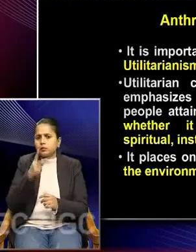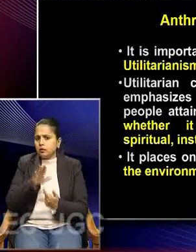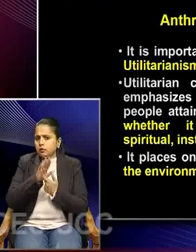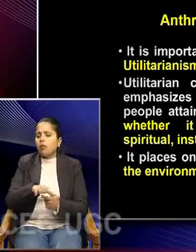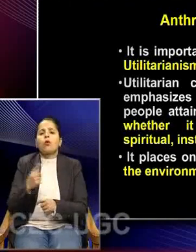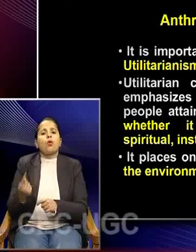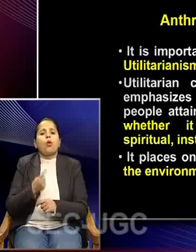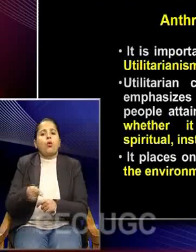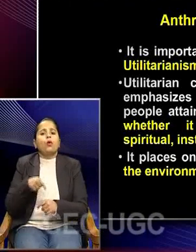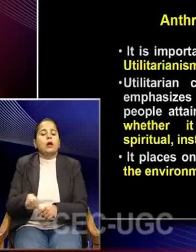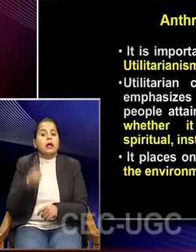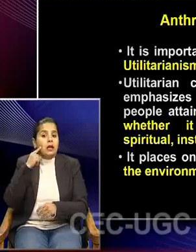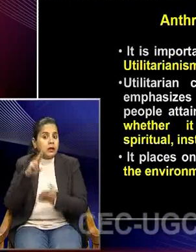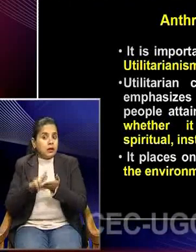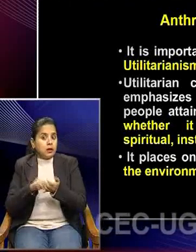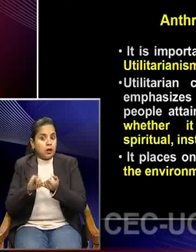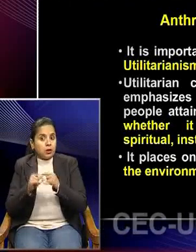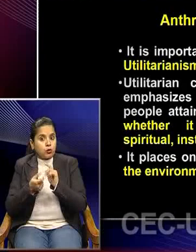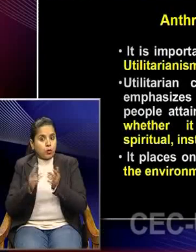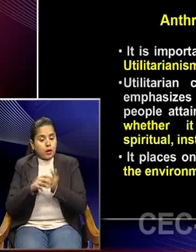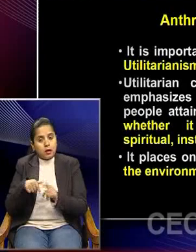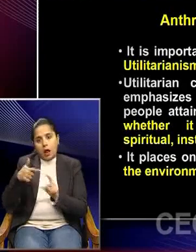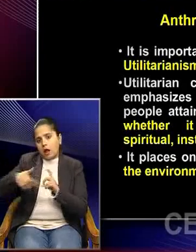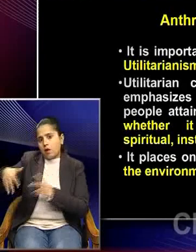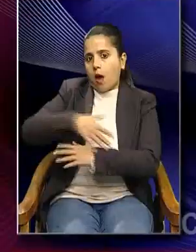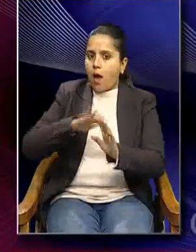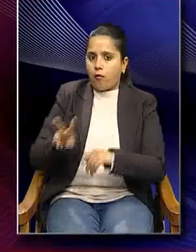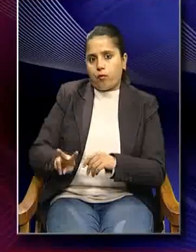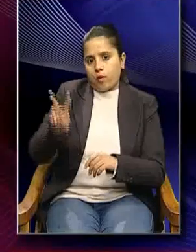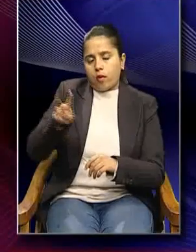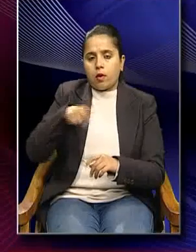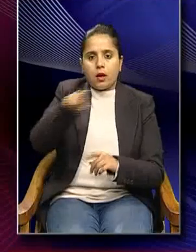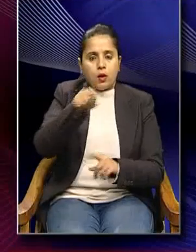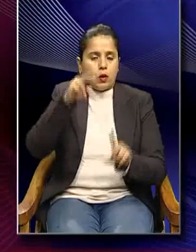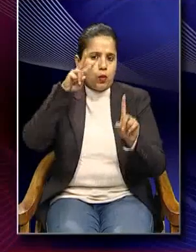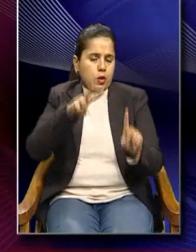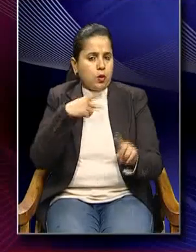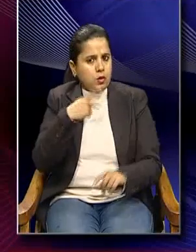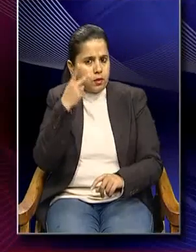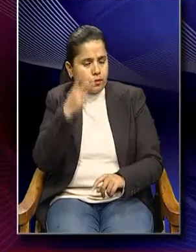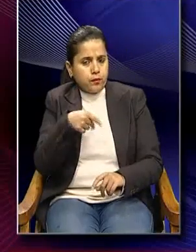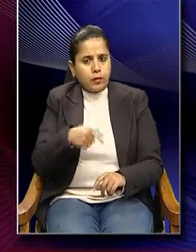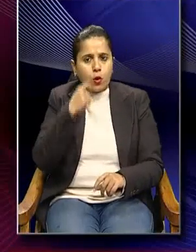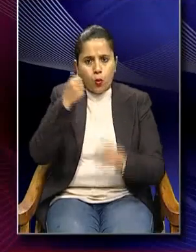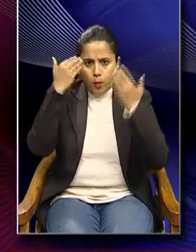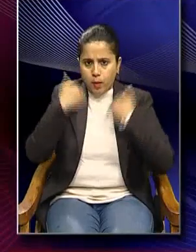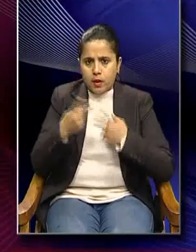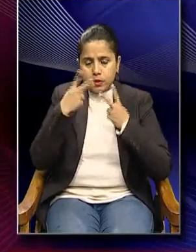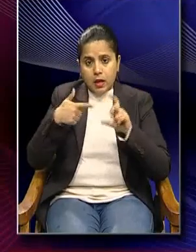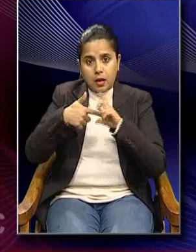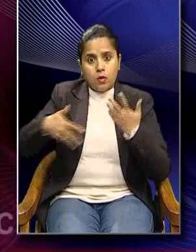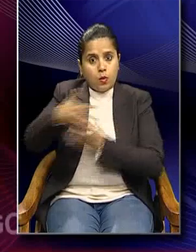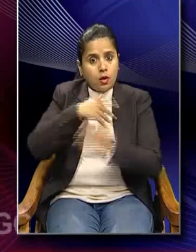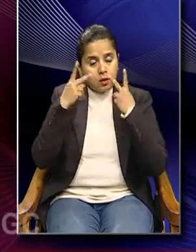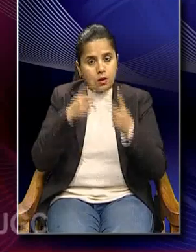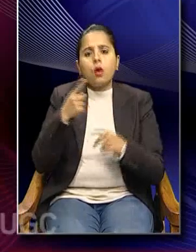the instrumental value on the environment. So basically, when you are viewing, human species are viewing environment, they